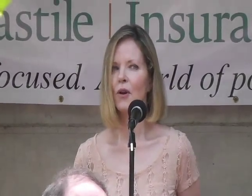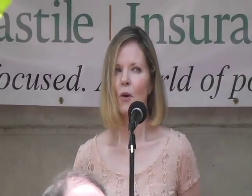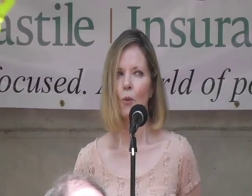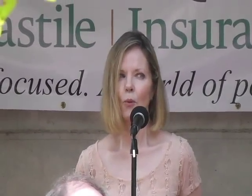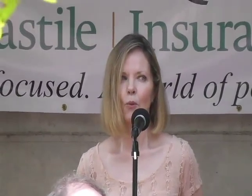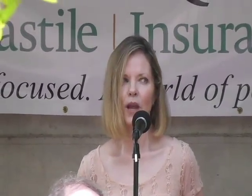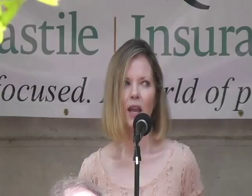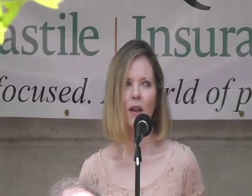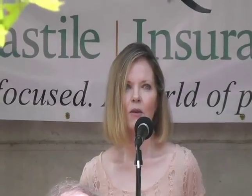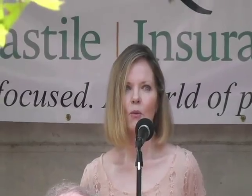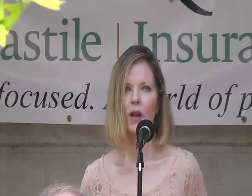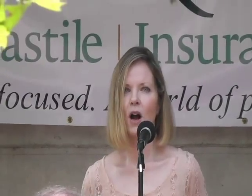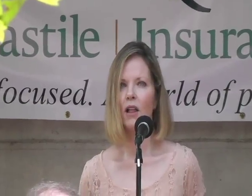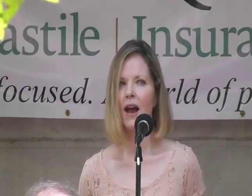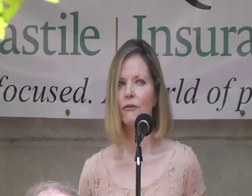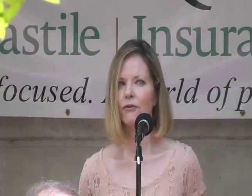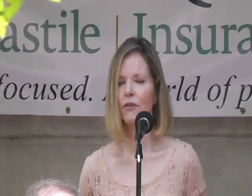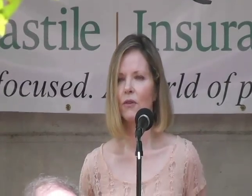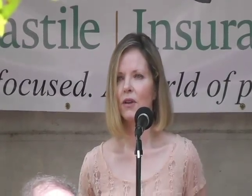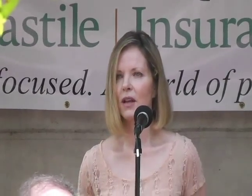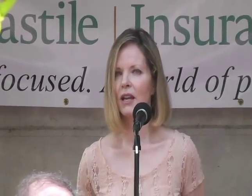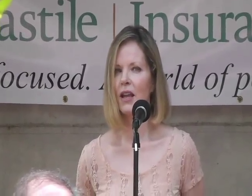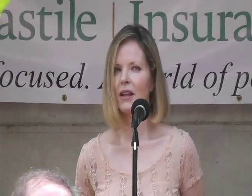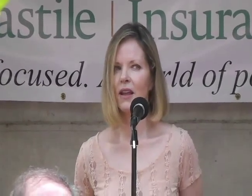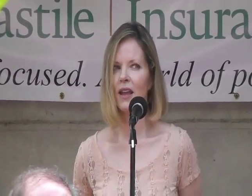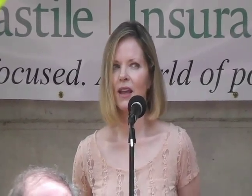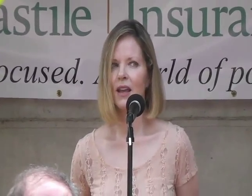But we all have.